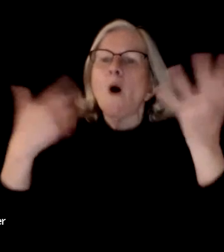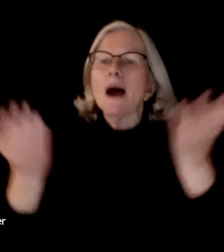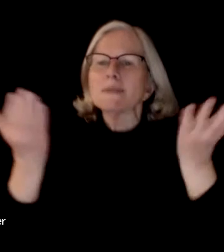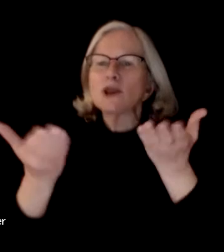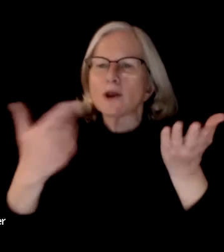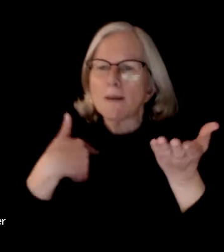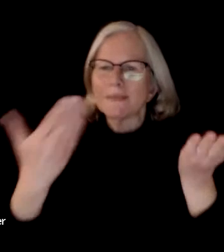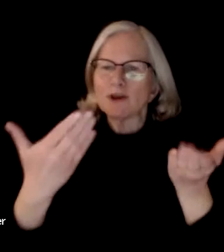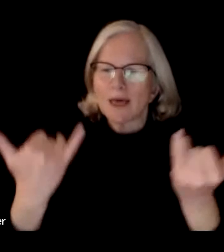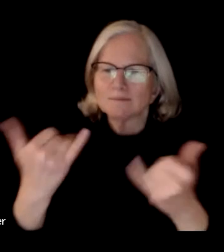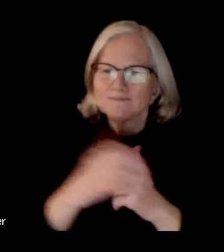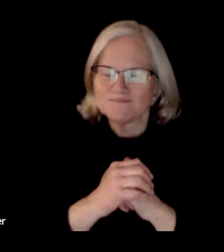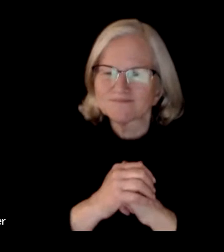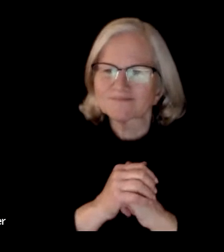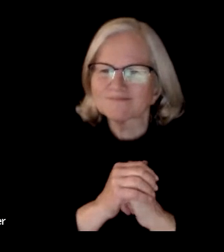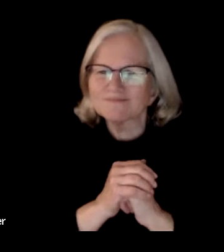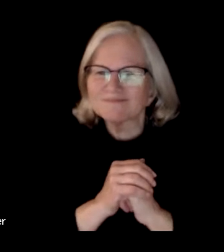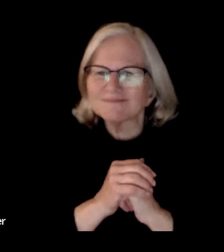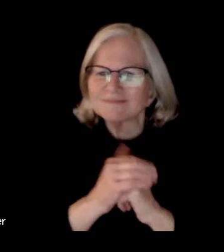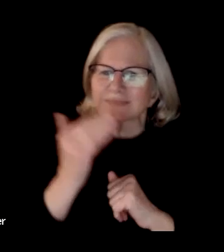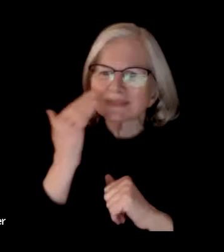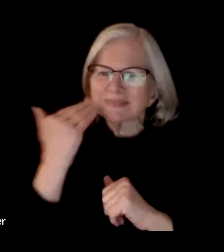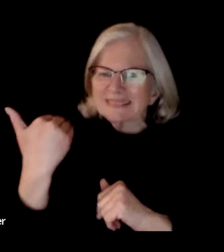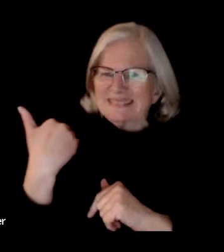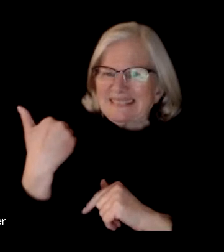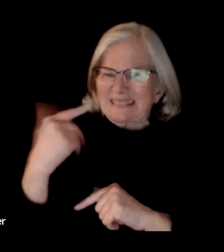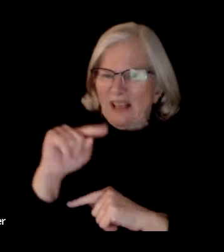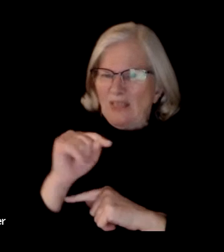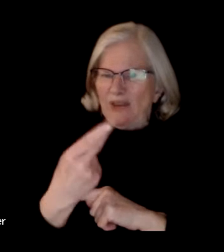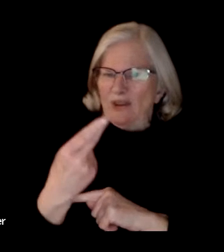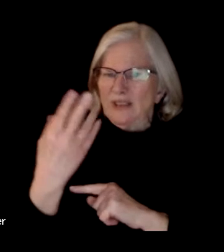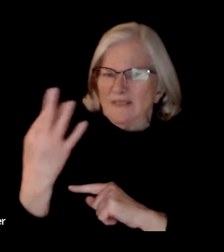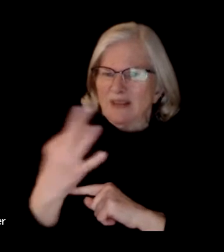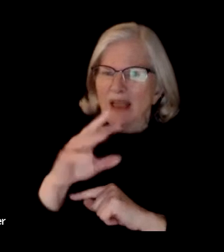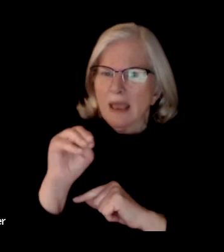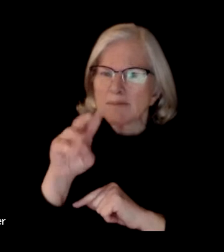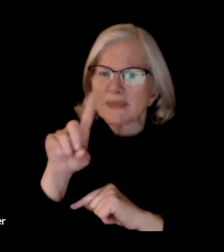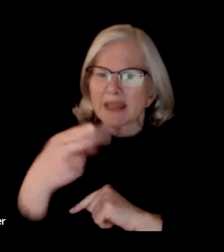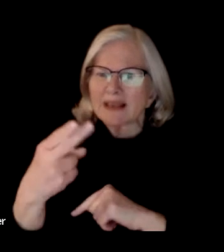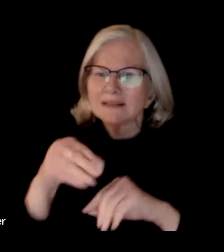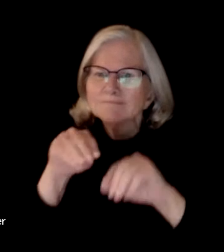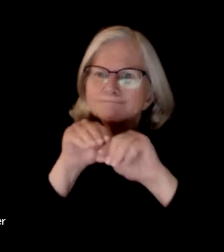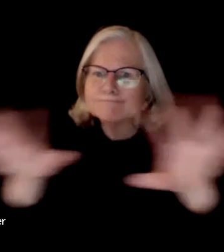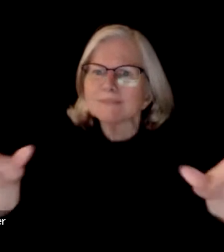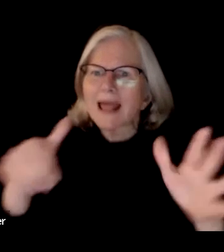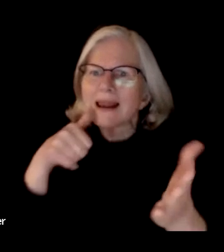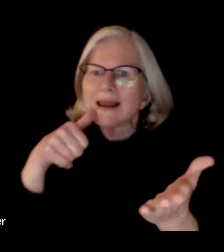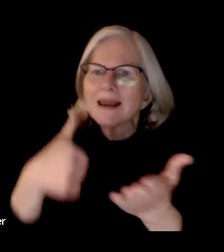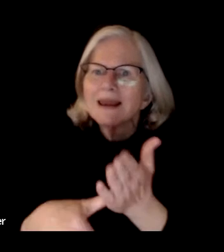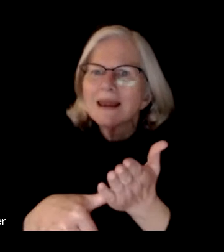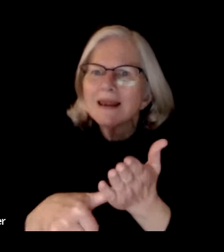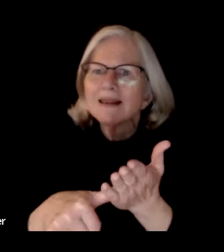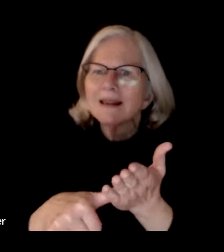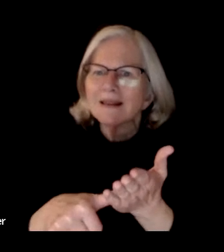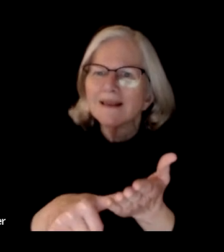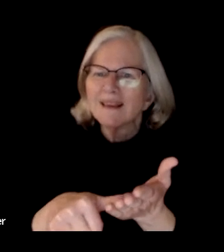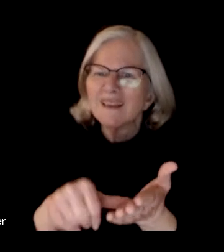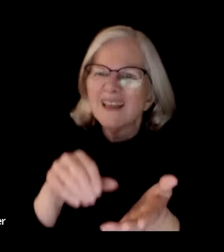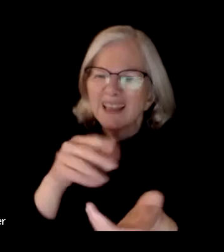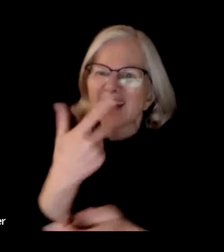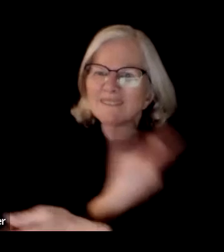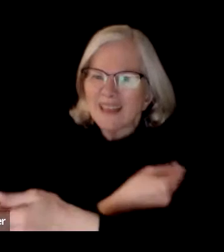on Thursday or Friday, MDH sent out letters to hospitals and clinics about how much vaccine they had on hand, how much they had distributed. Was